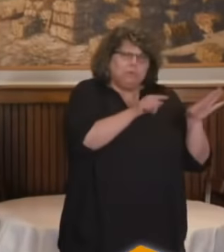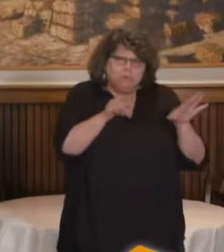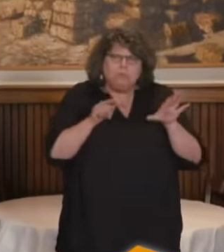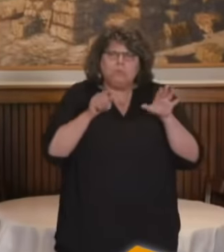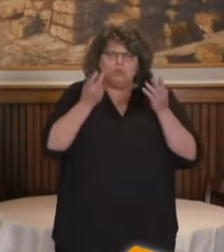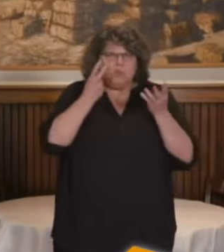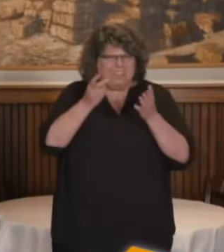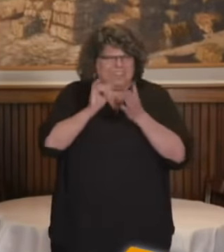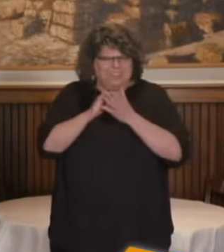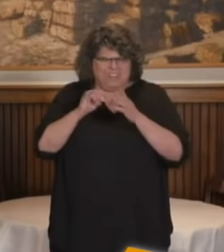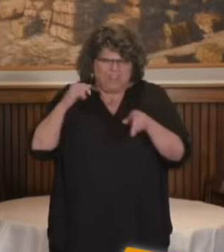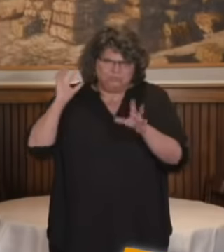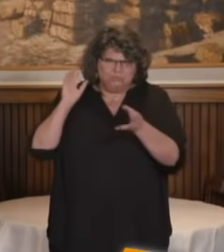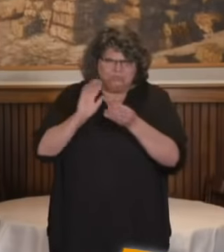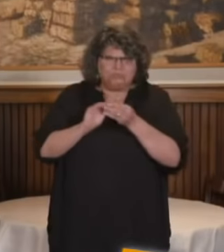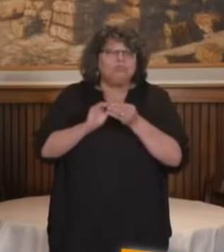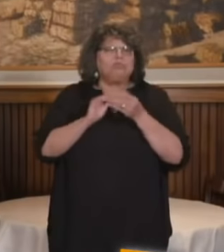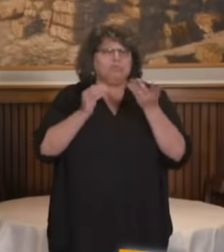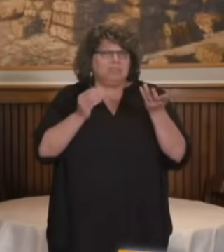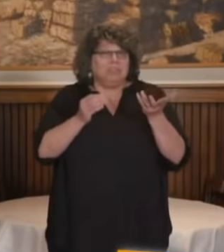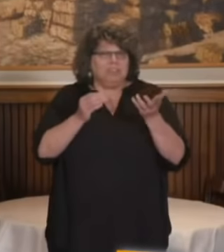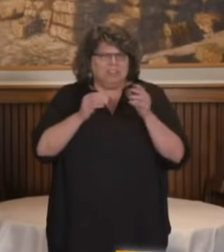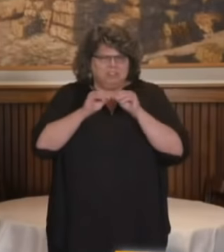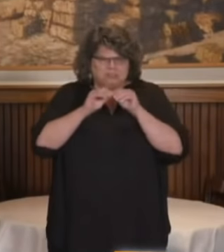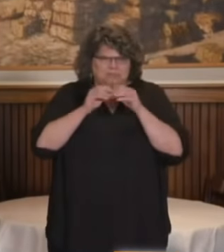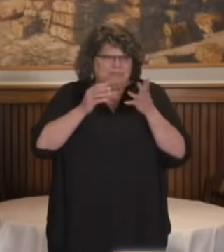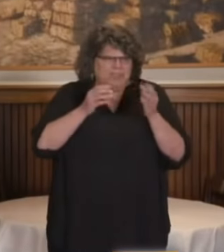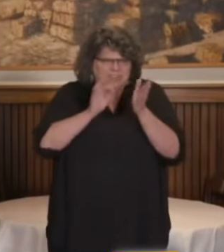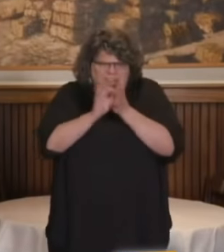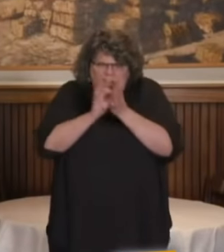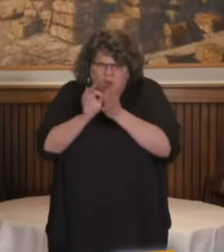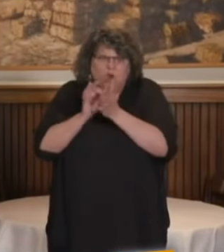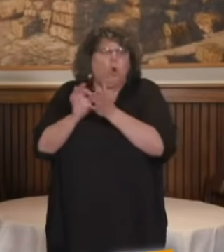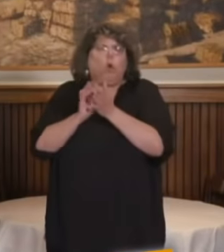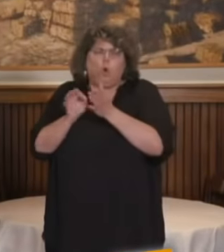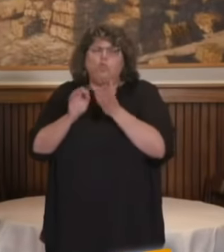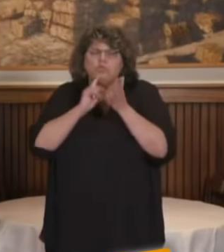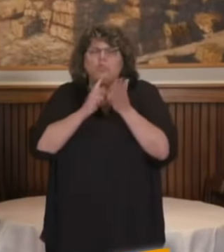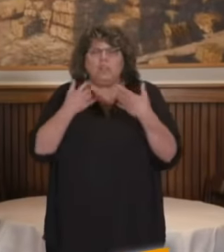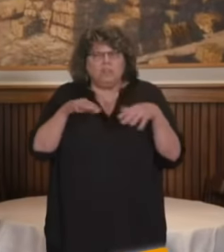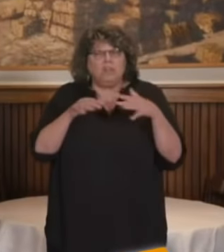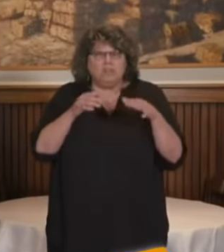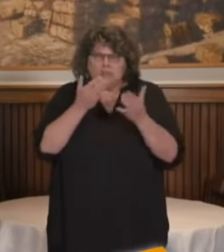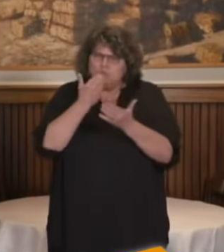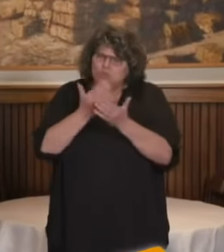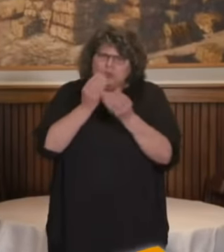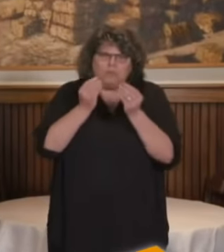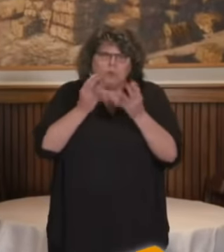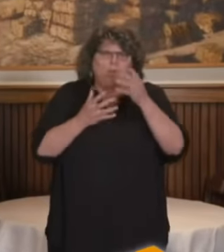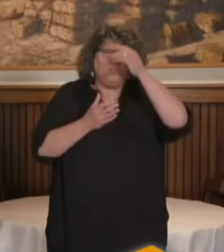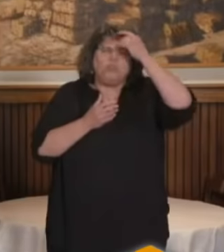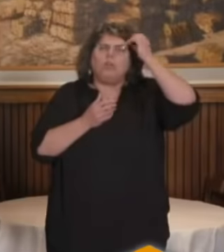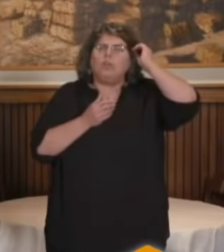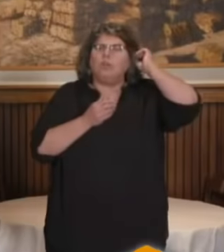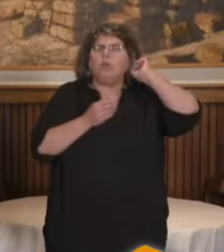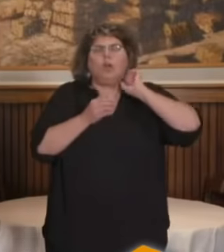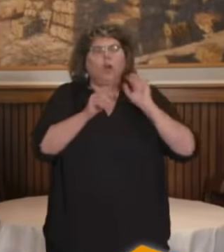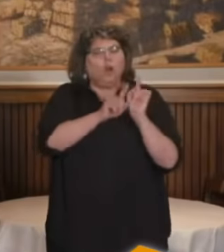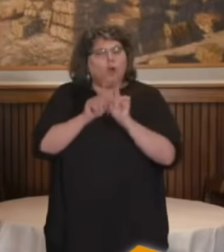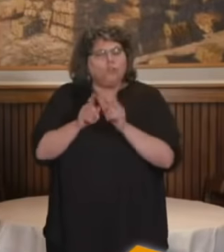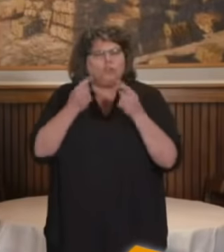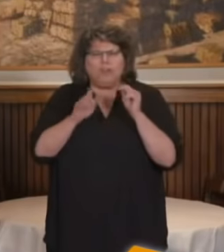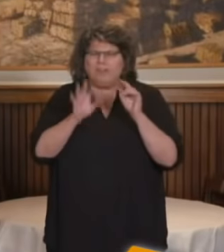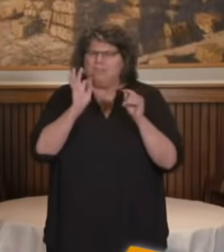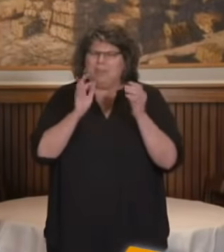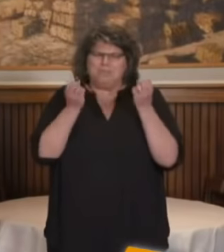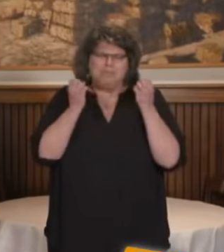the spread of that capacity in a very meaningful way. We are also looking to identify hundreds and hundreds